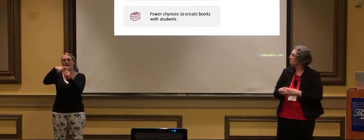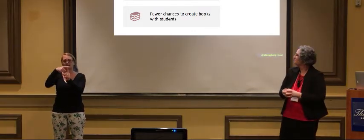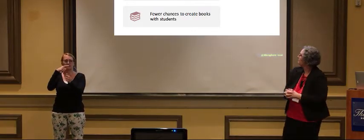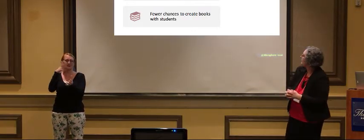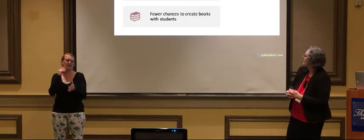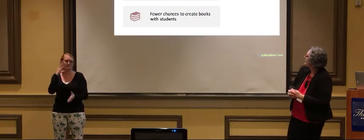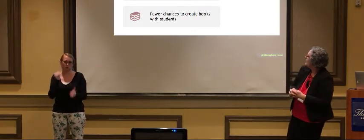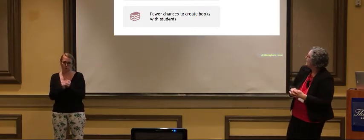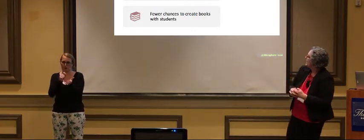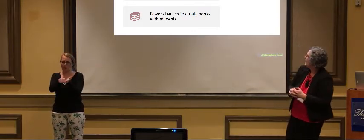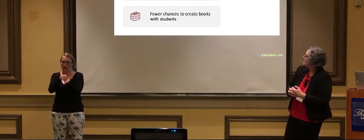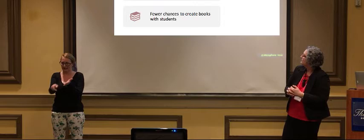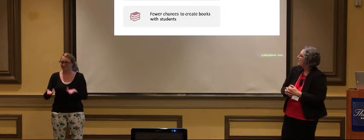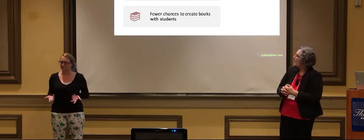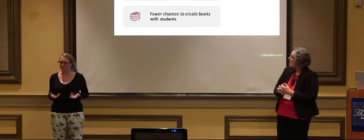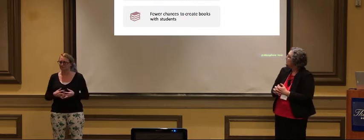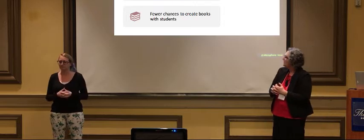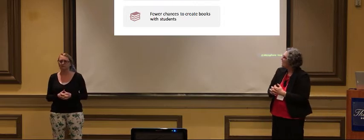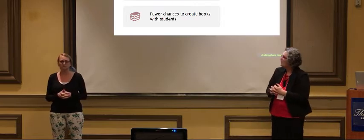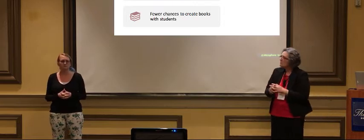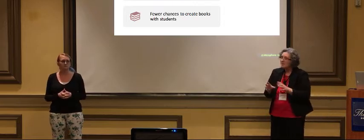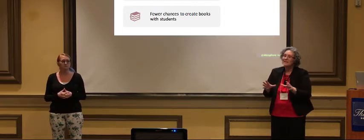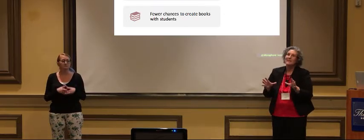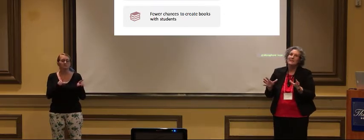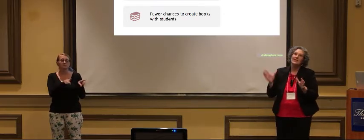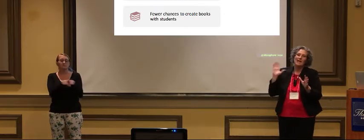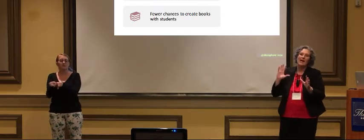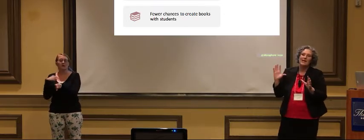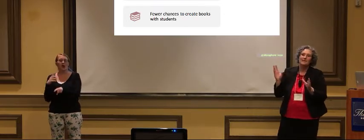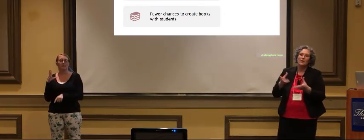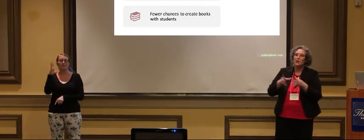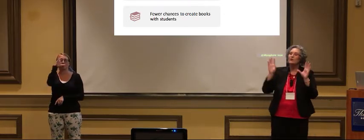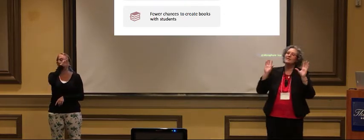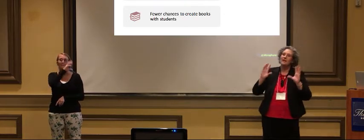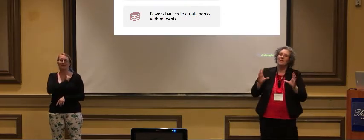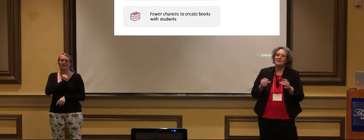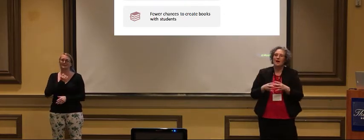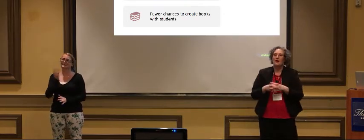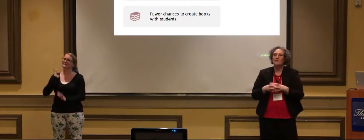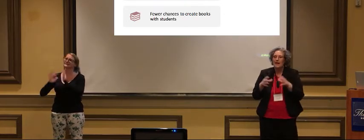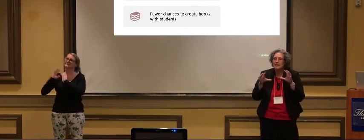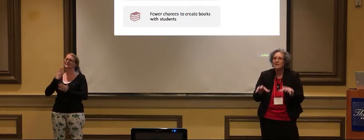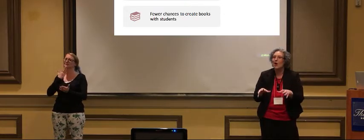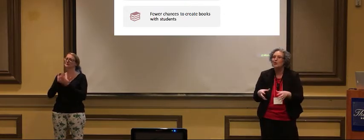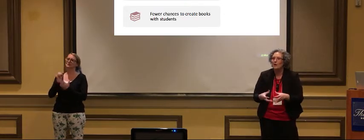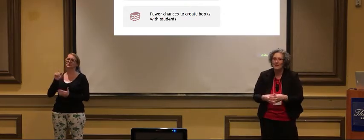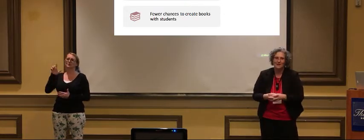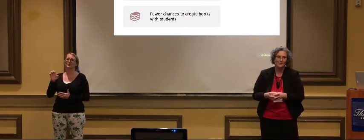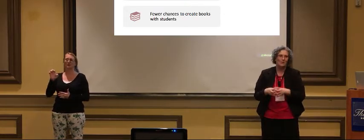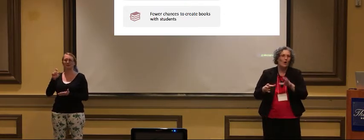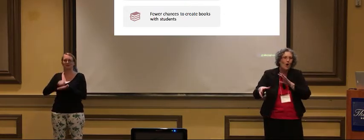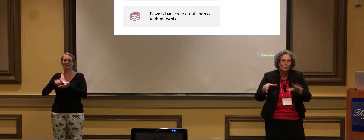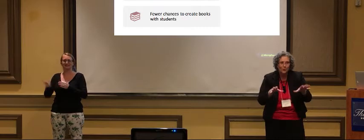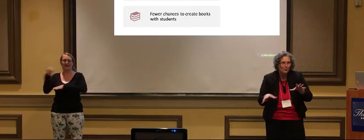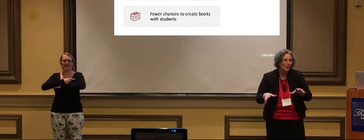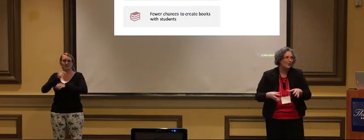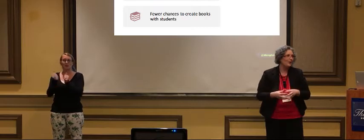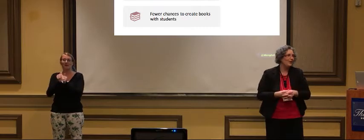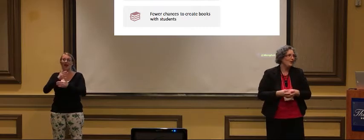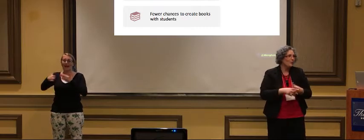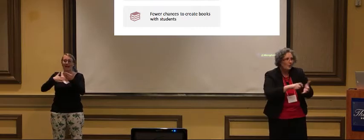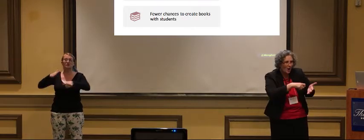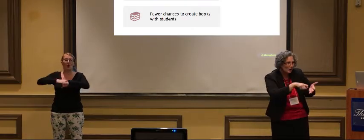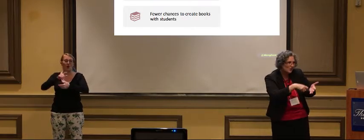general. I also miss the days, the glory days of hands-on writing, where we all wrote a